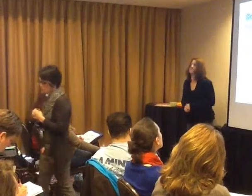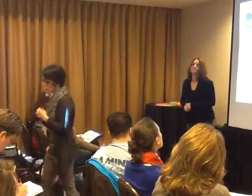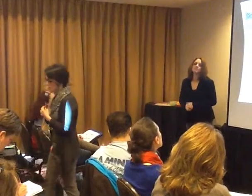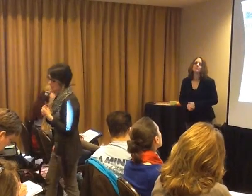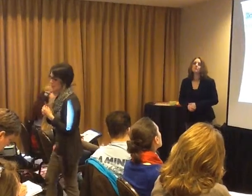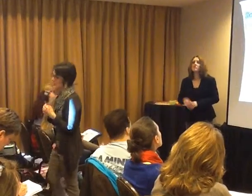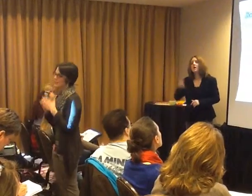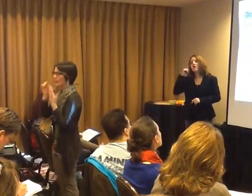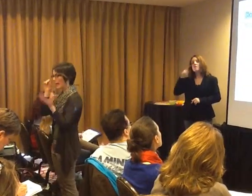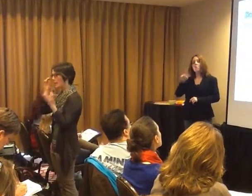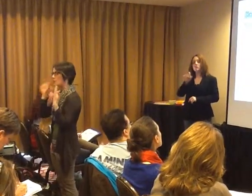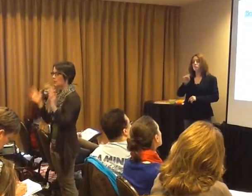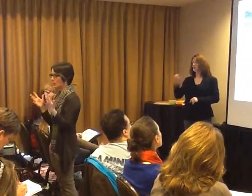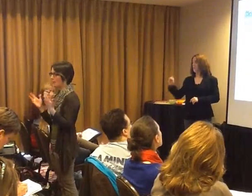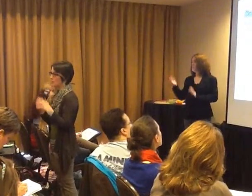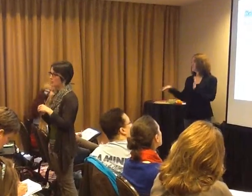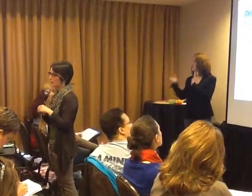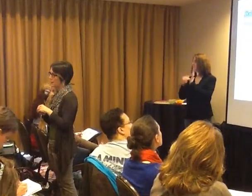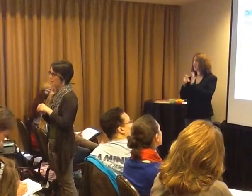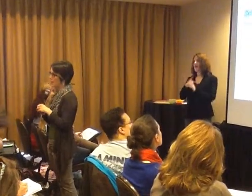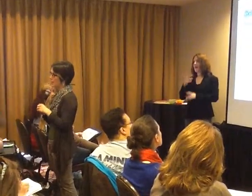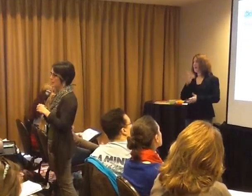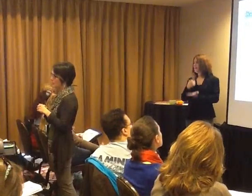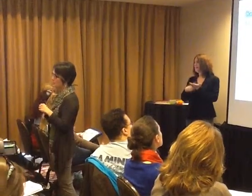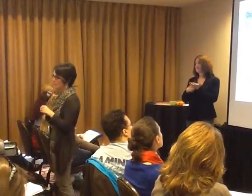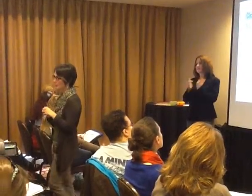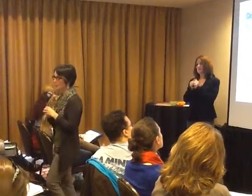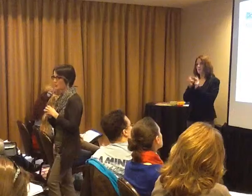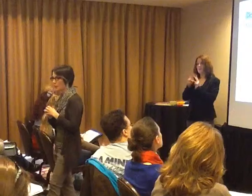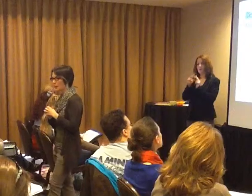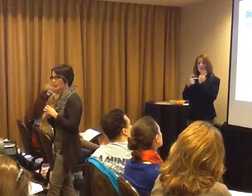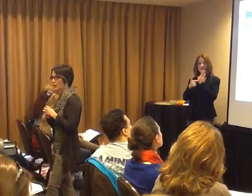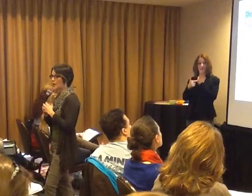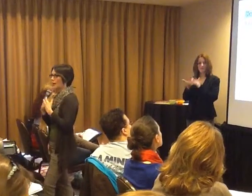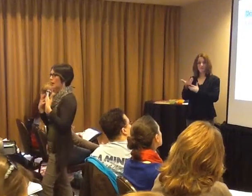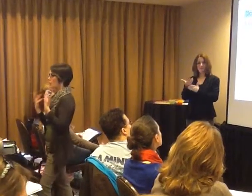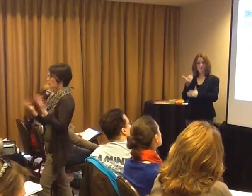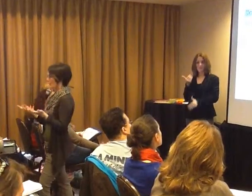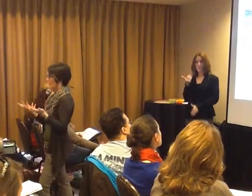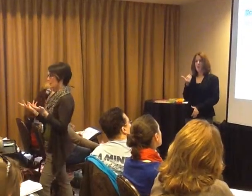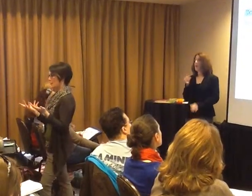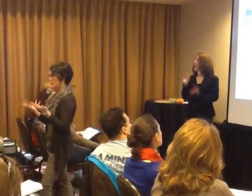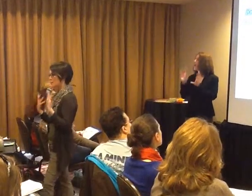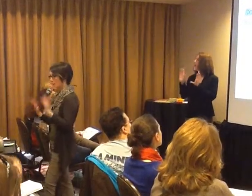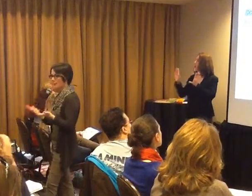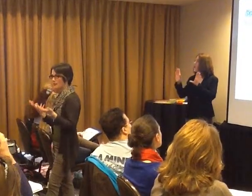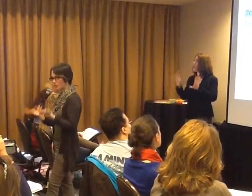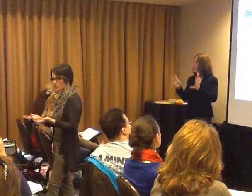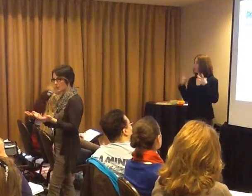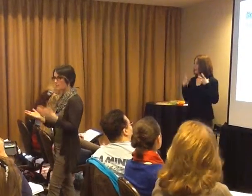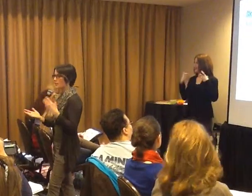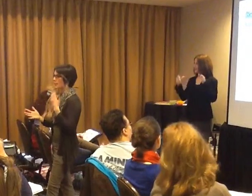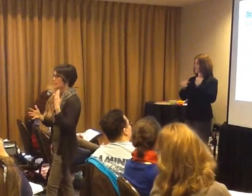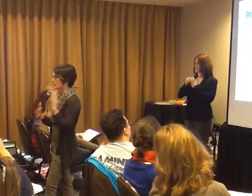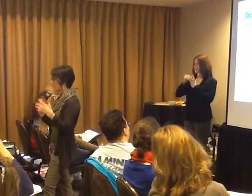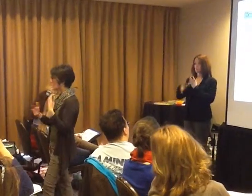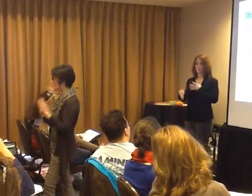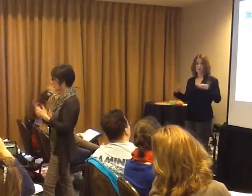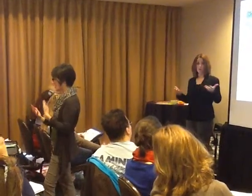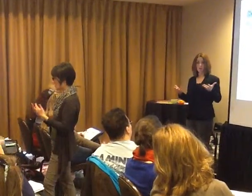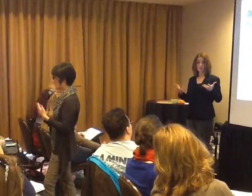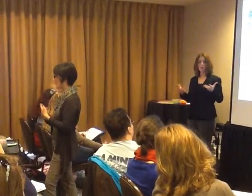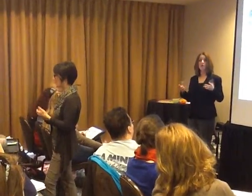For social studies, again, I talked about this with a couple of the examples earlier. A great strength of our students is